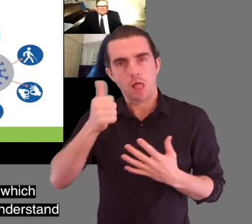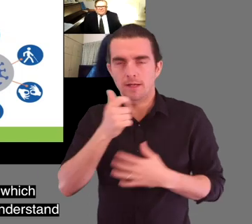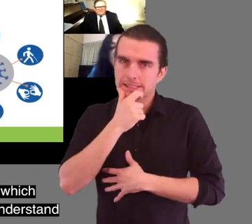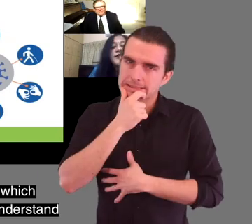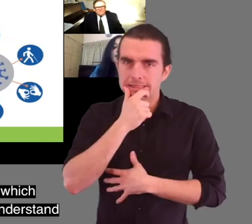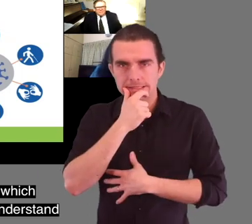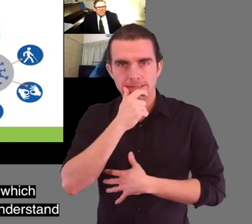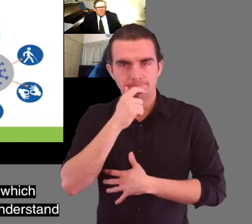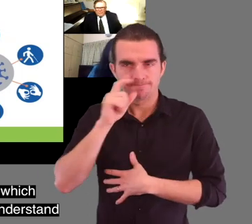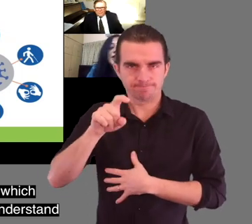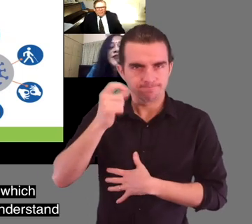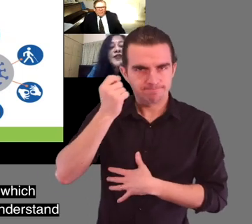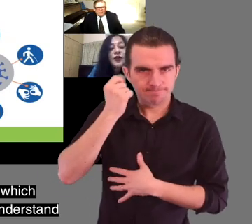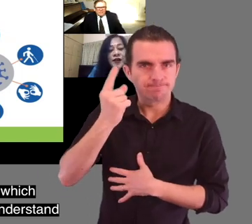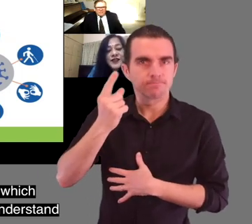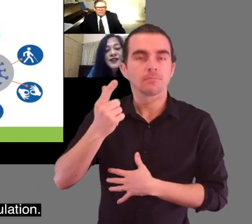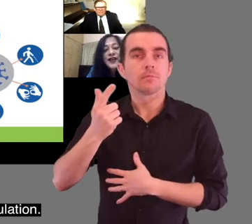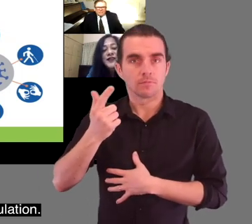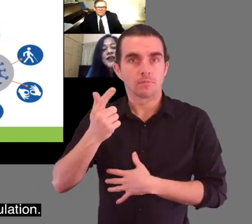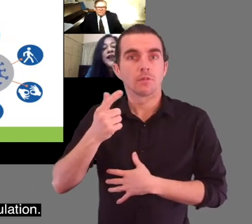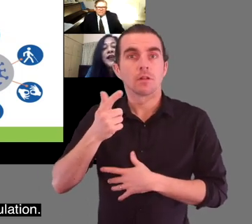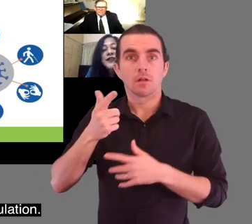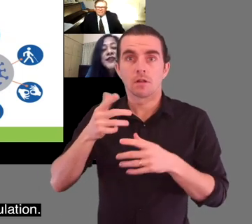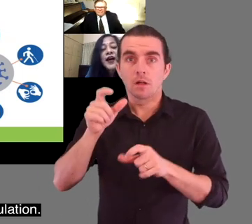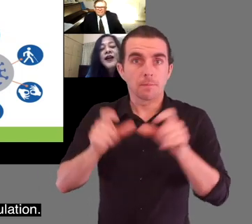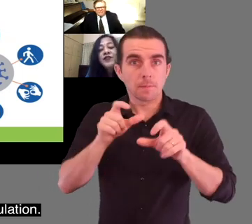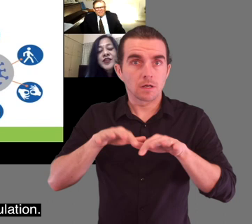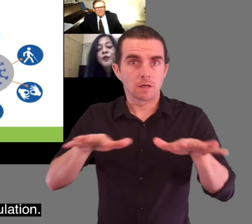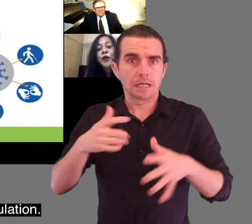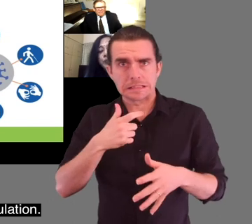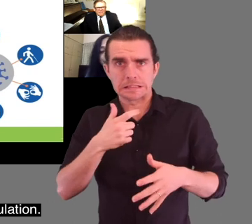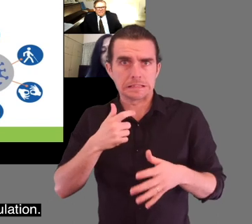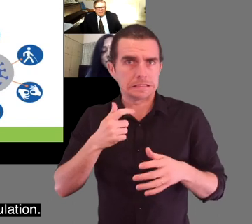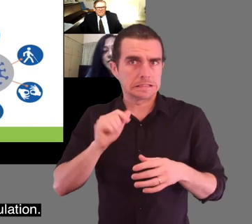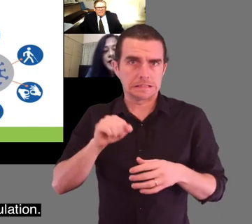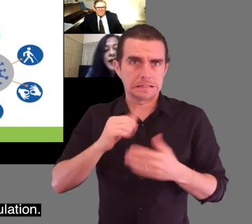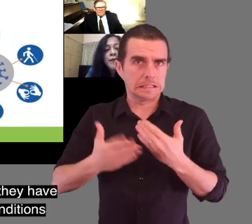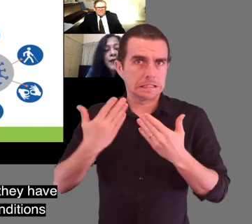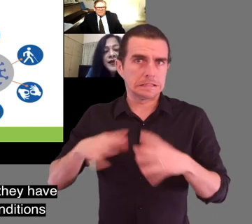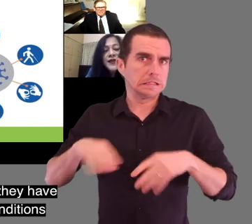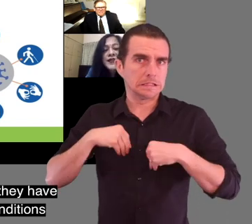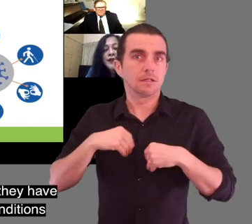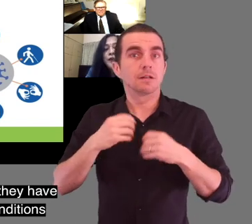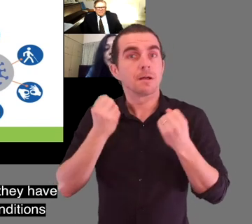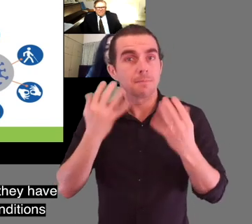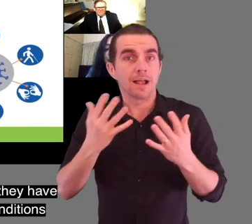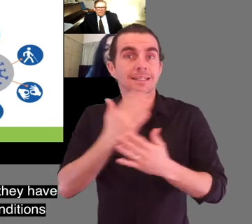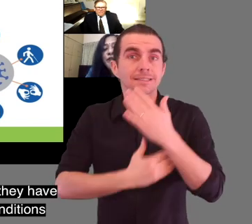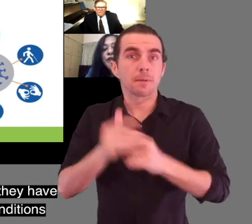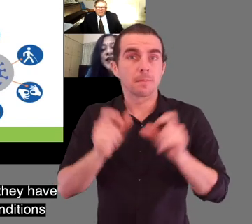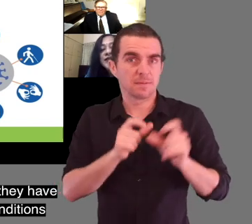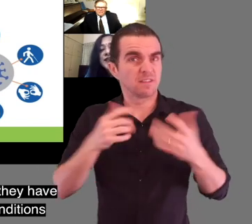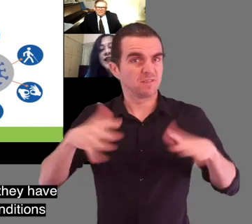other concerns which are very necessary to understand is it is a high risk population. Many disabled people, they